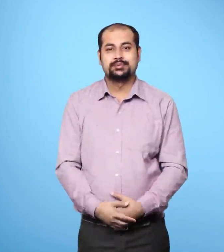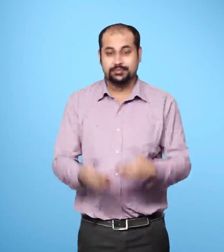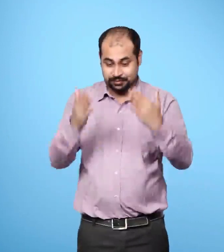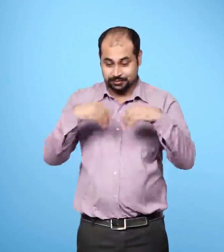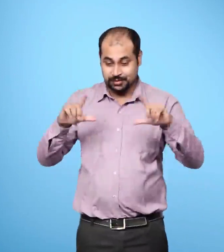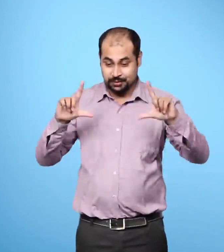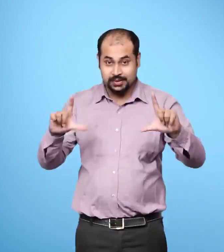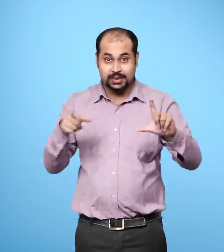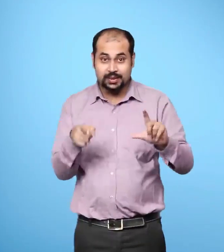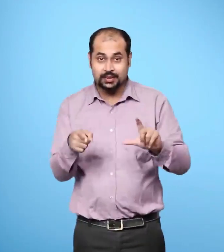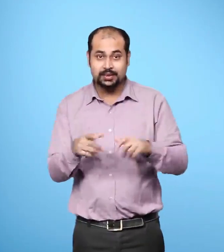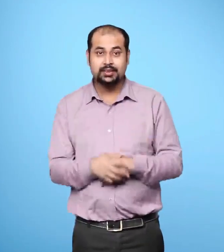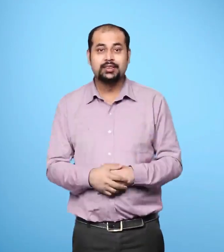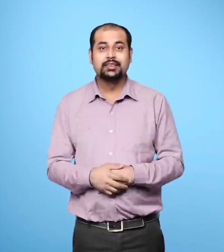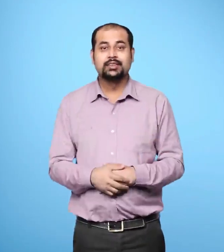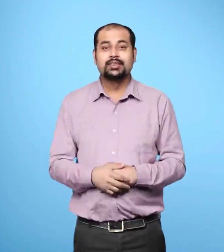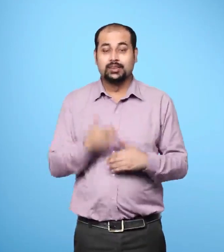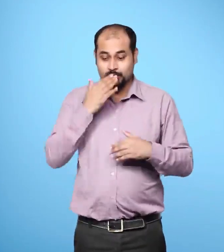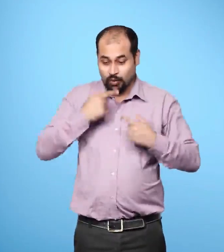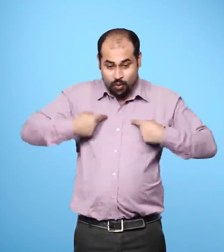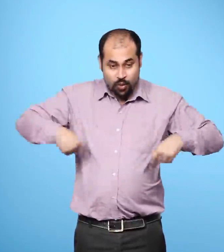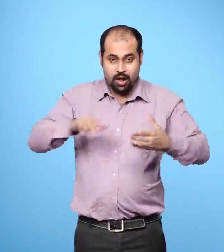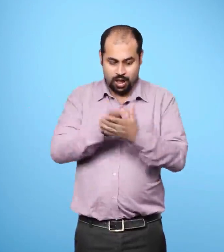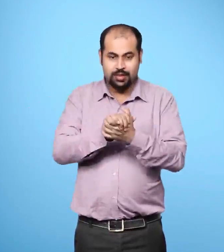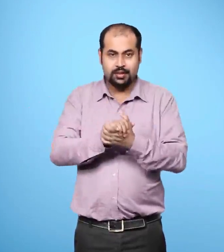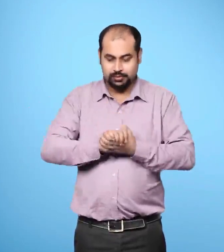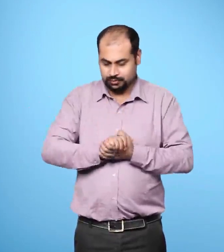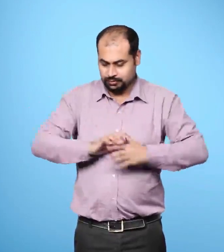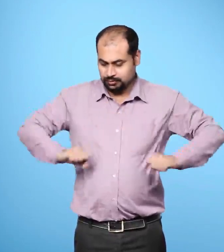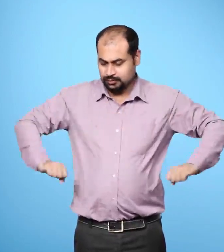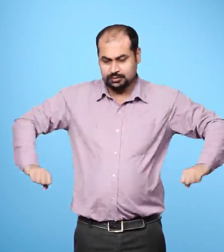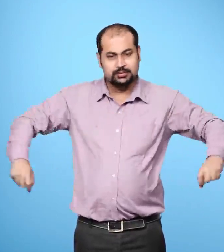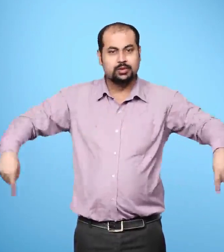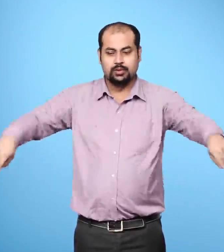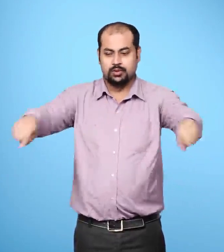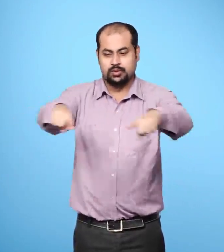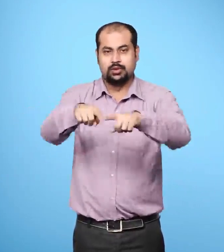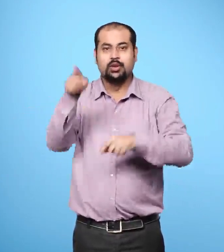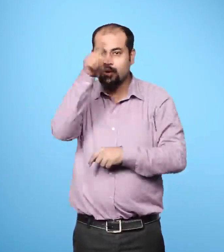Some students are shown standing in a circle and holding each other's hands.